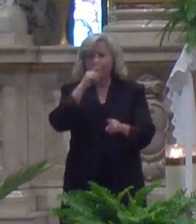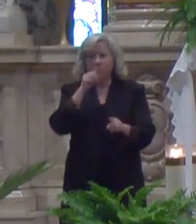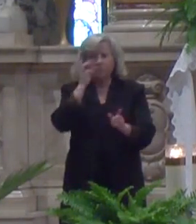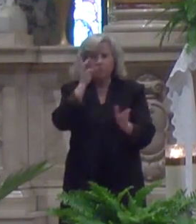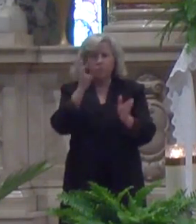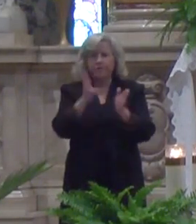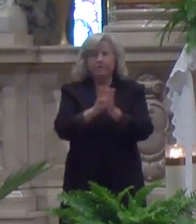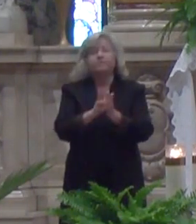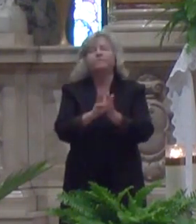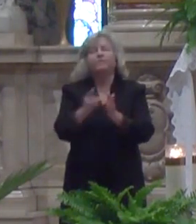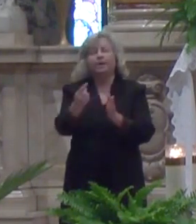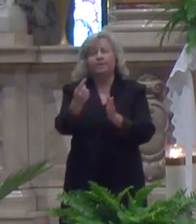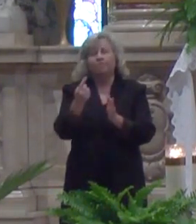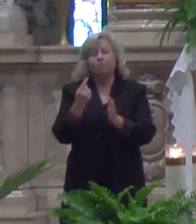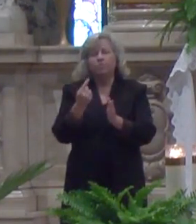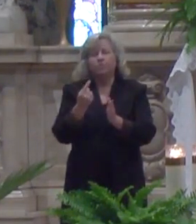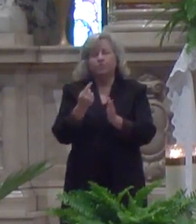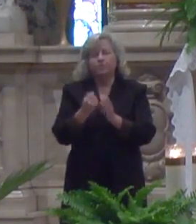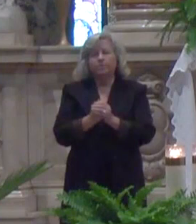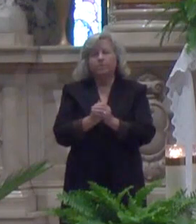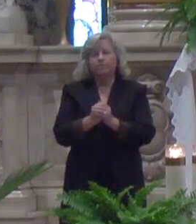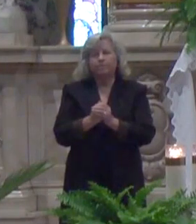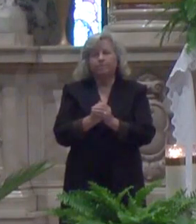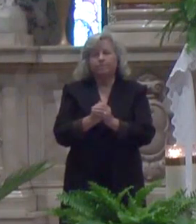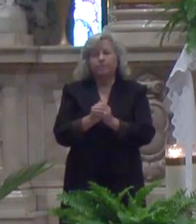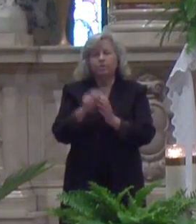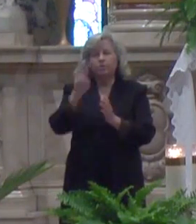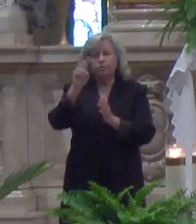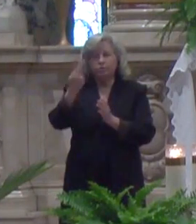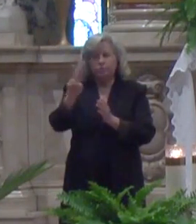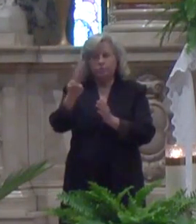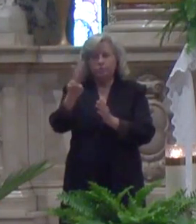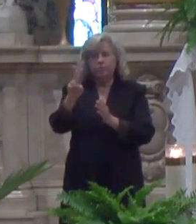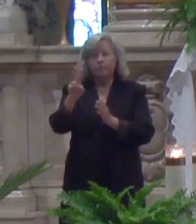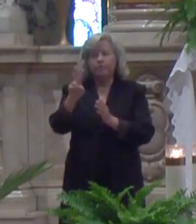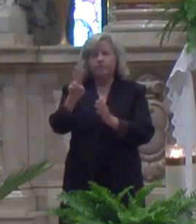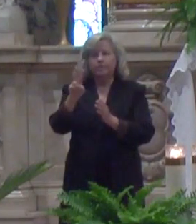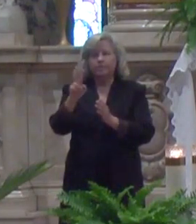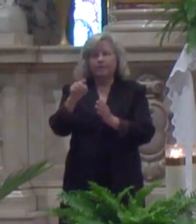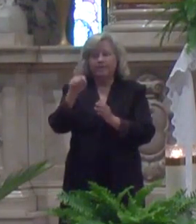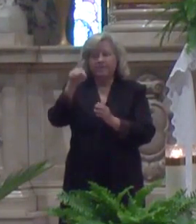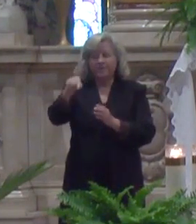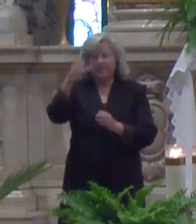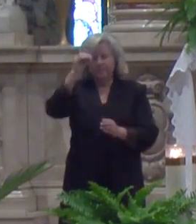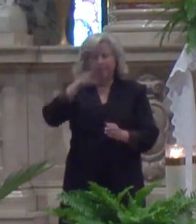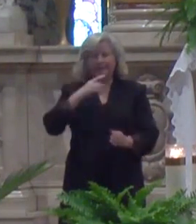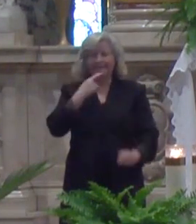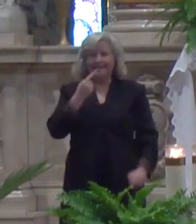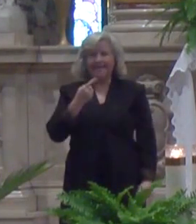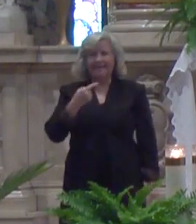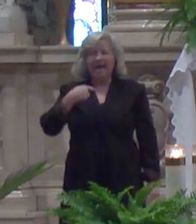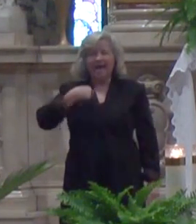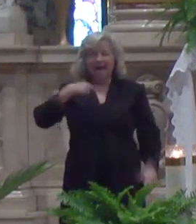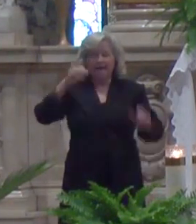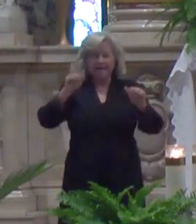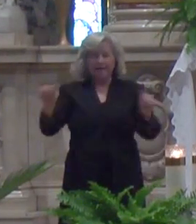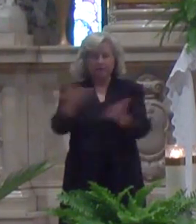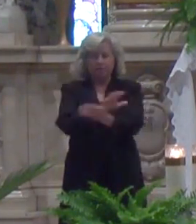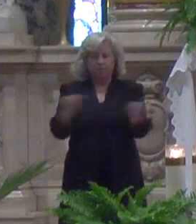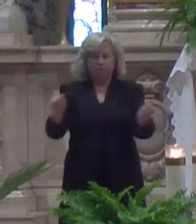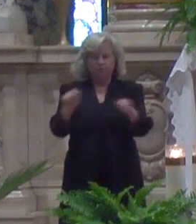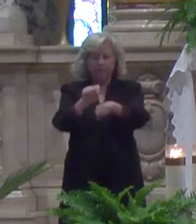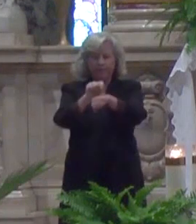witnesses came forward. Finally, two came forward who stated, This man said, I can destroy the temple of